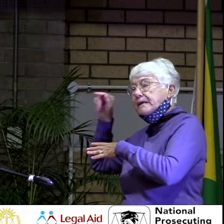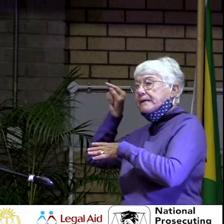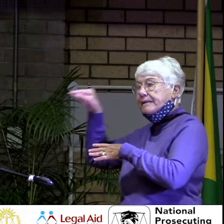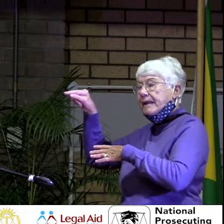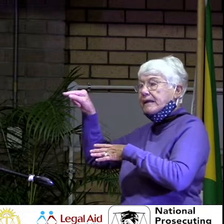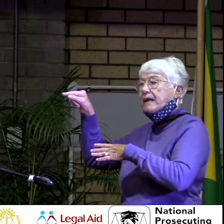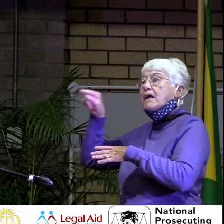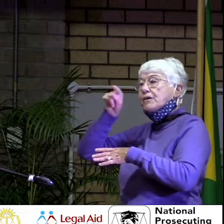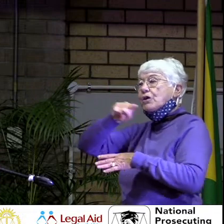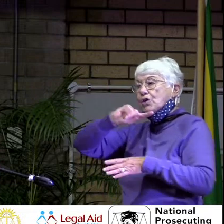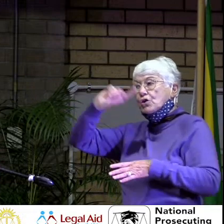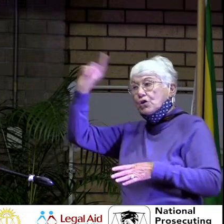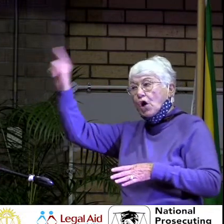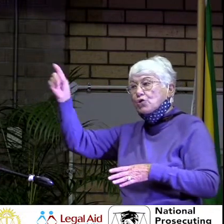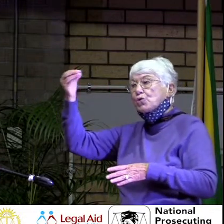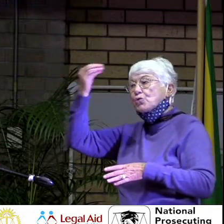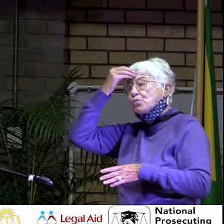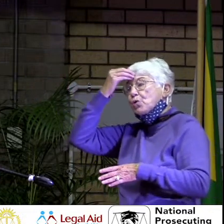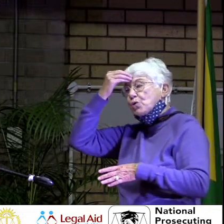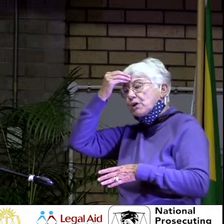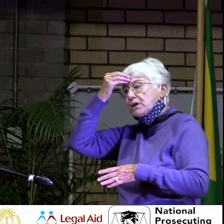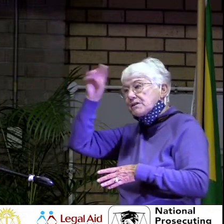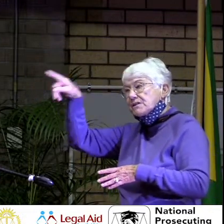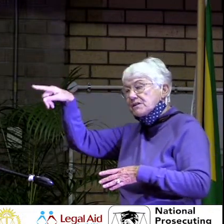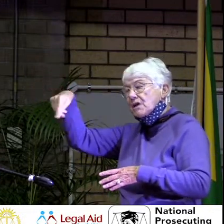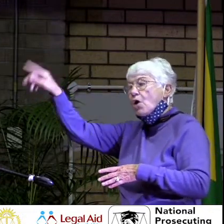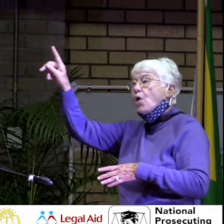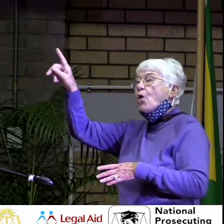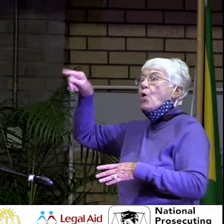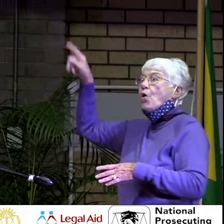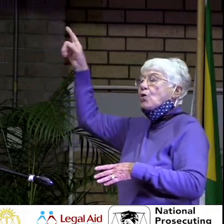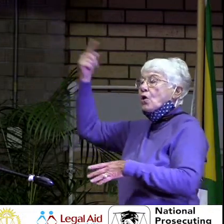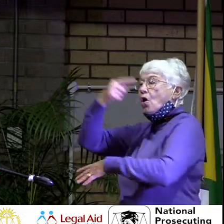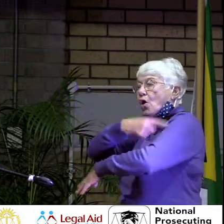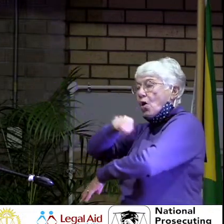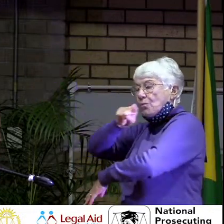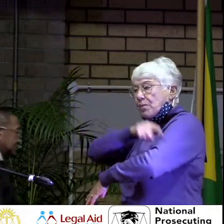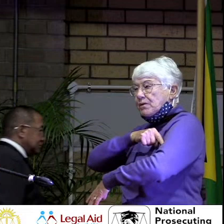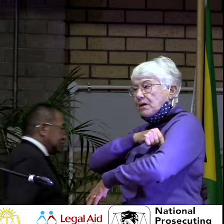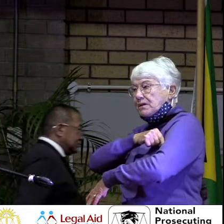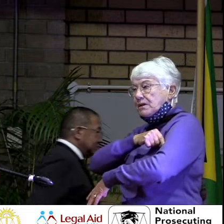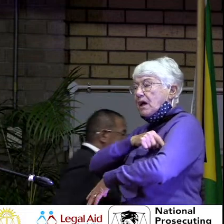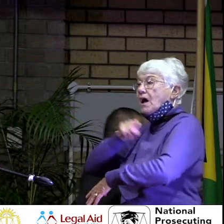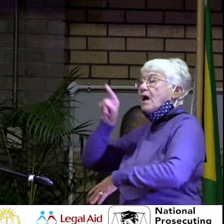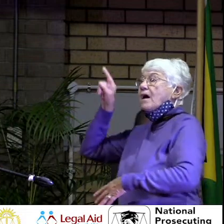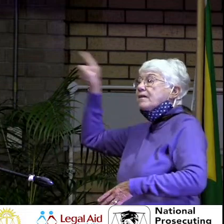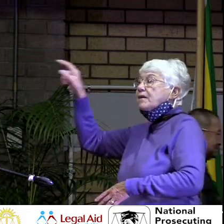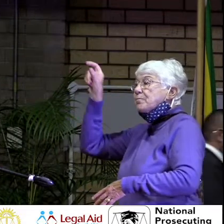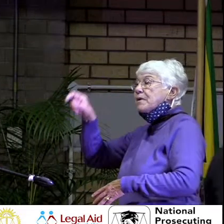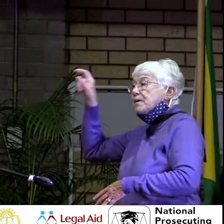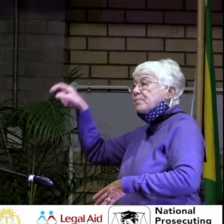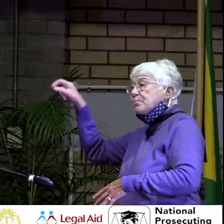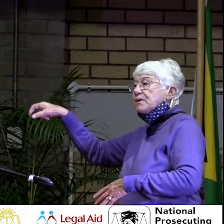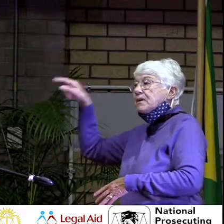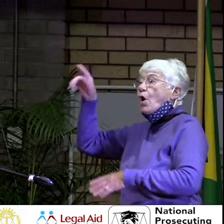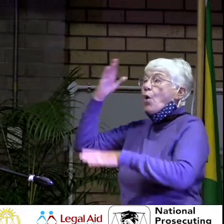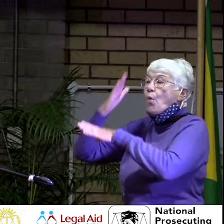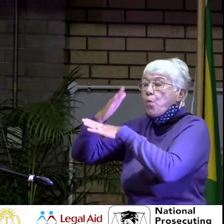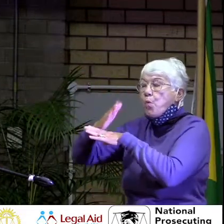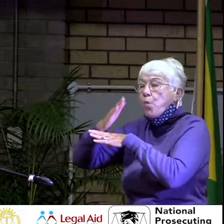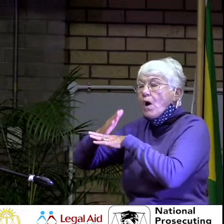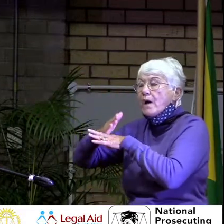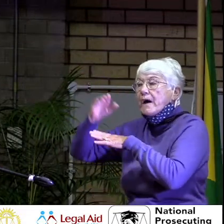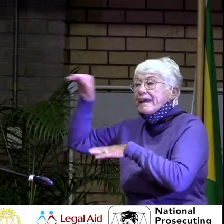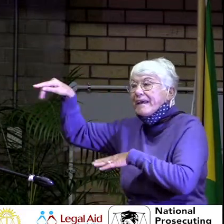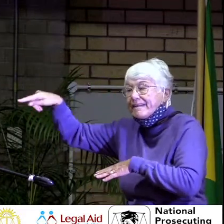police station, to a hospital, or to a court, the officials working there should be trained to handle your matter competently,